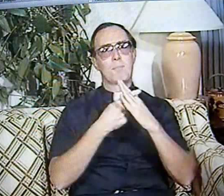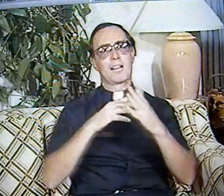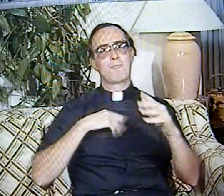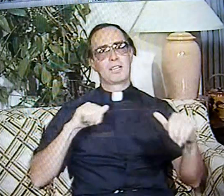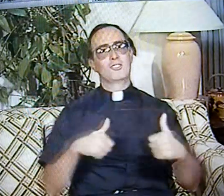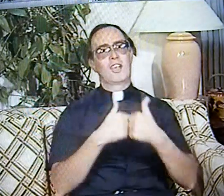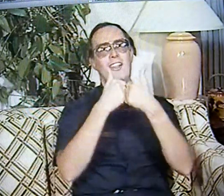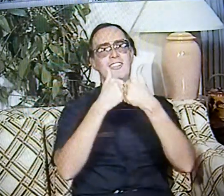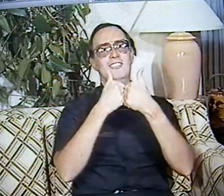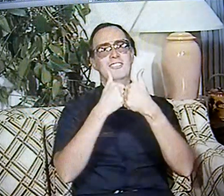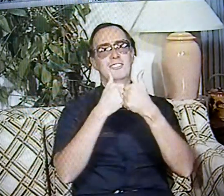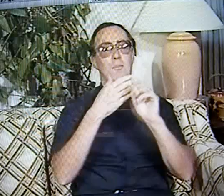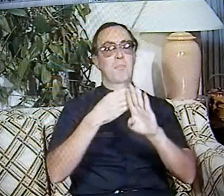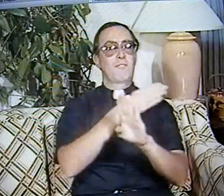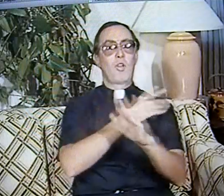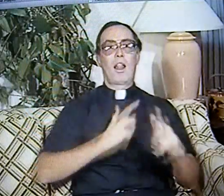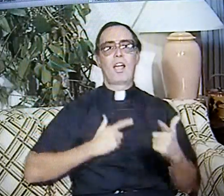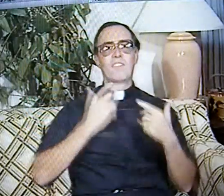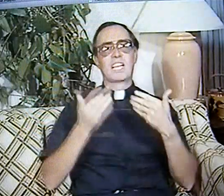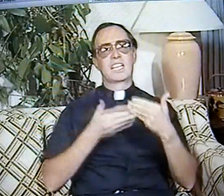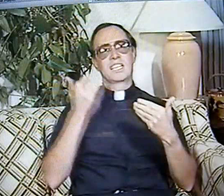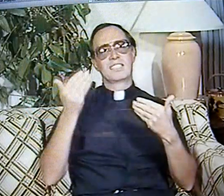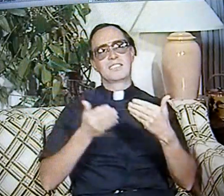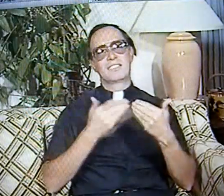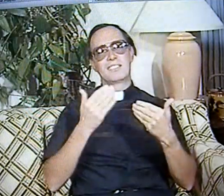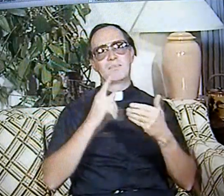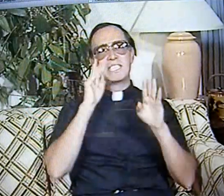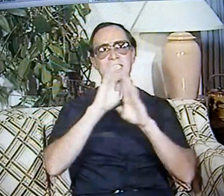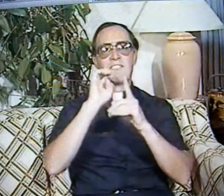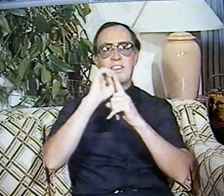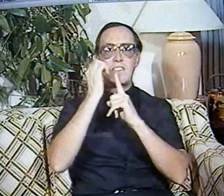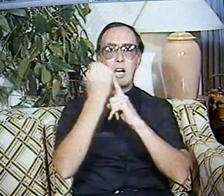of acceptance. And I was excited to start this challenge.